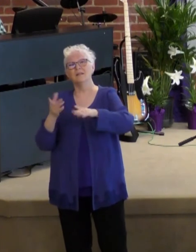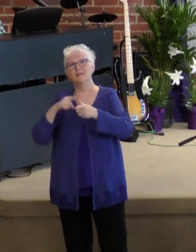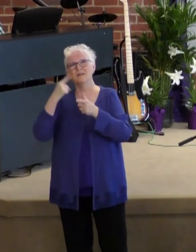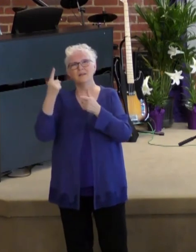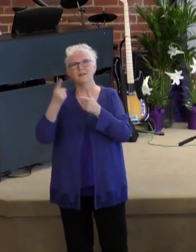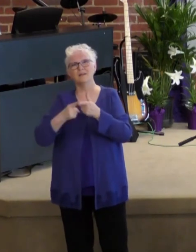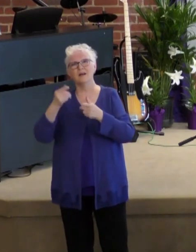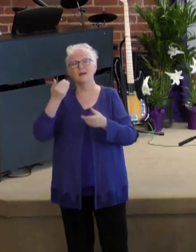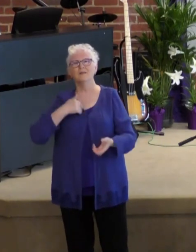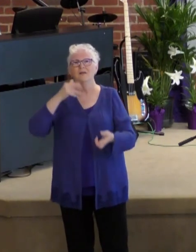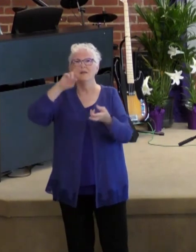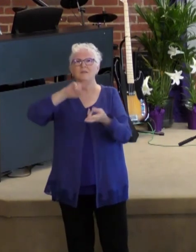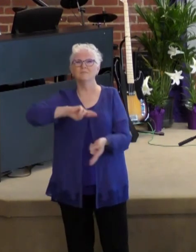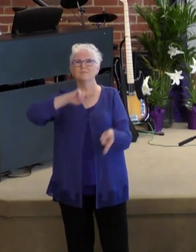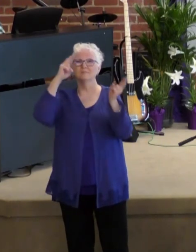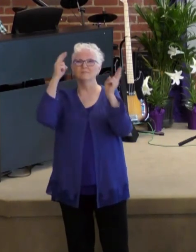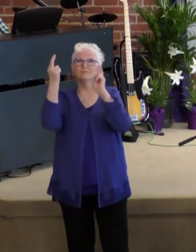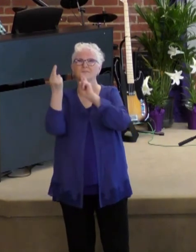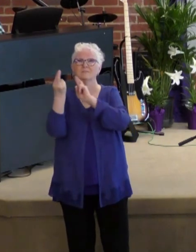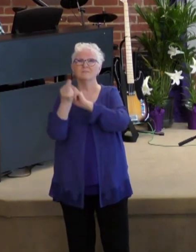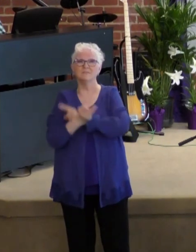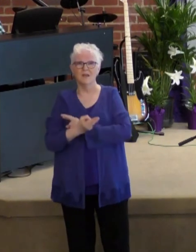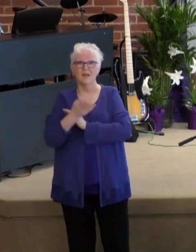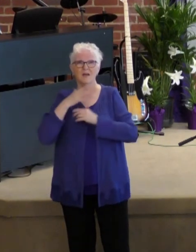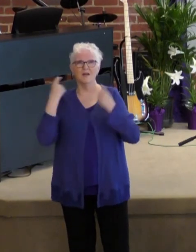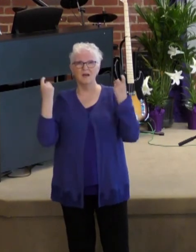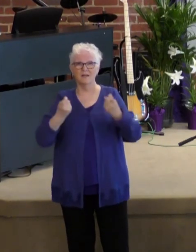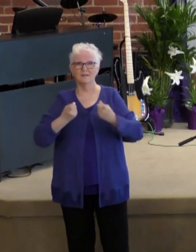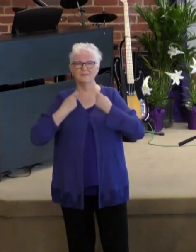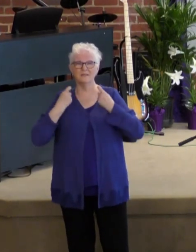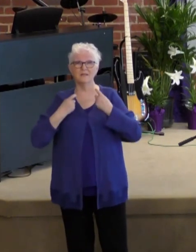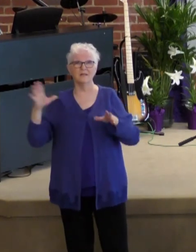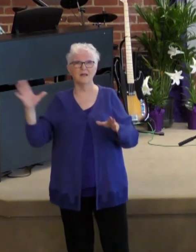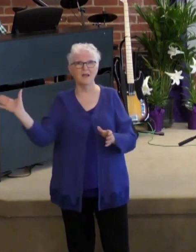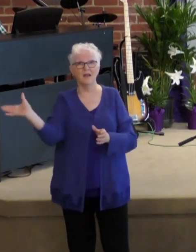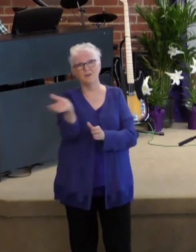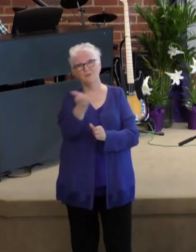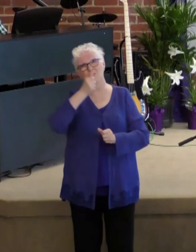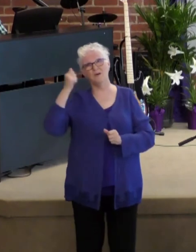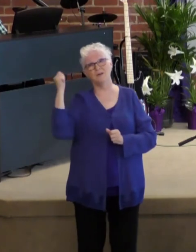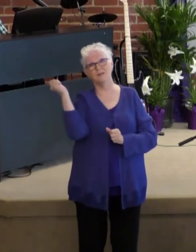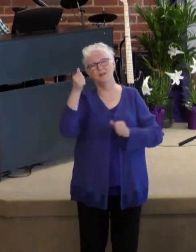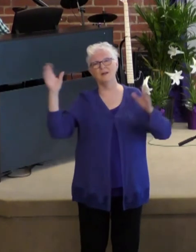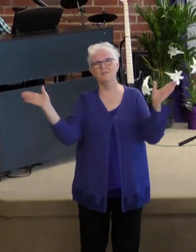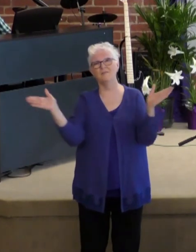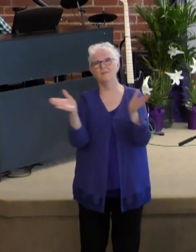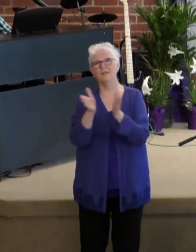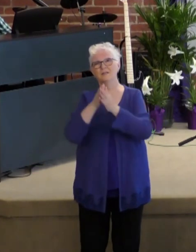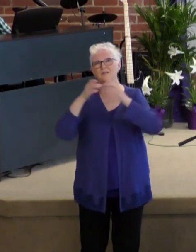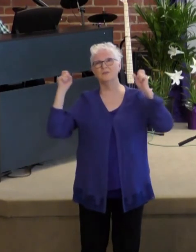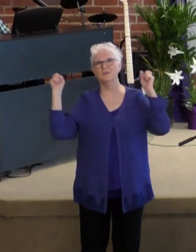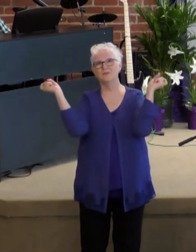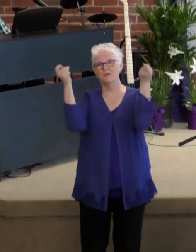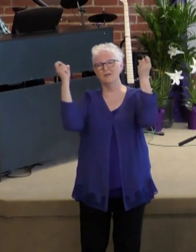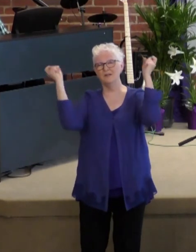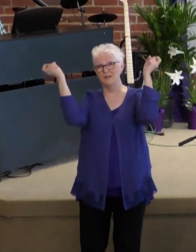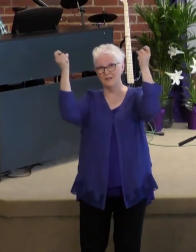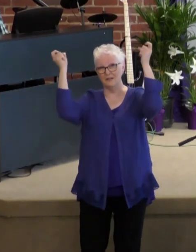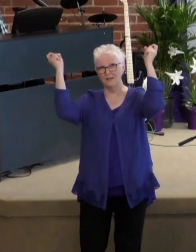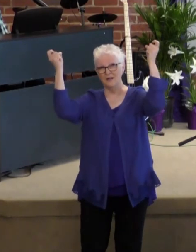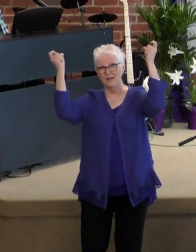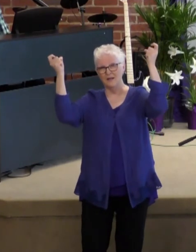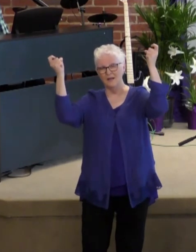atoning. Then I repented of my sins and won the